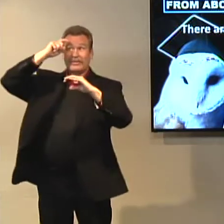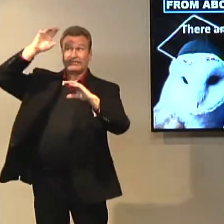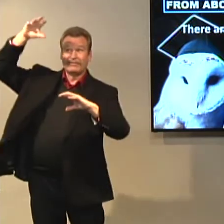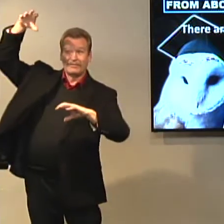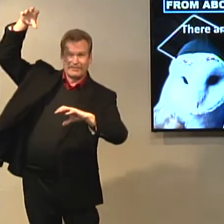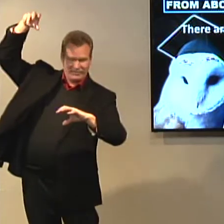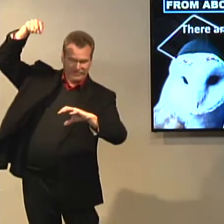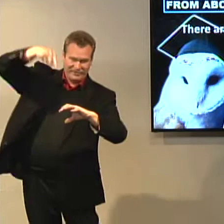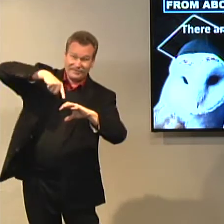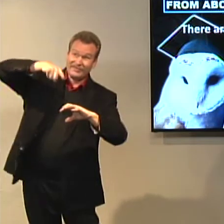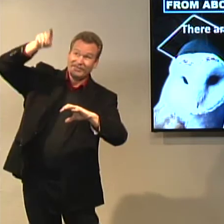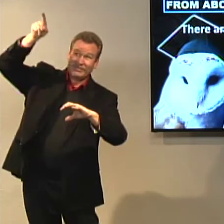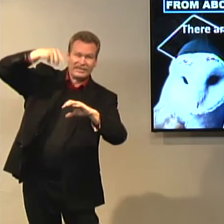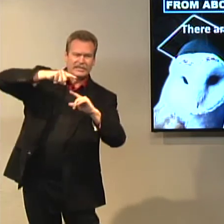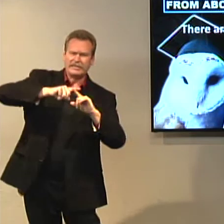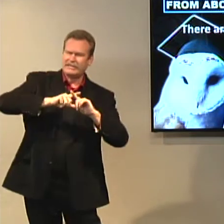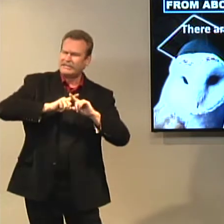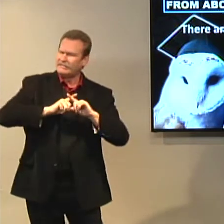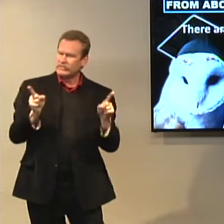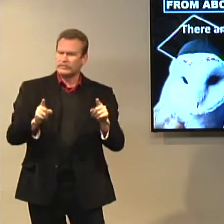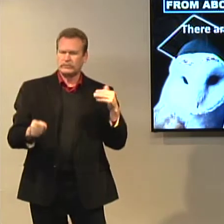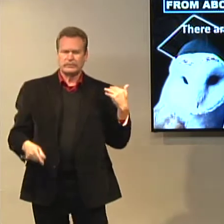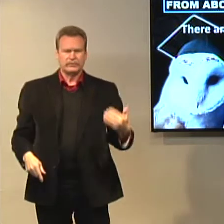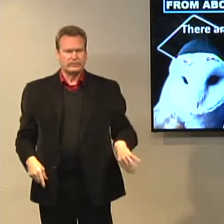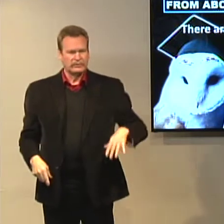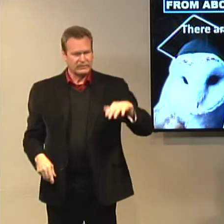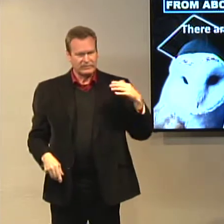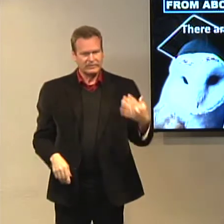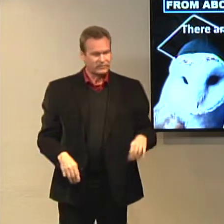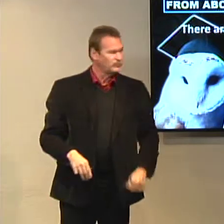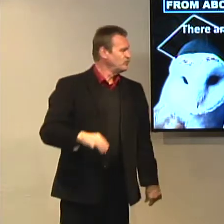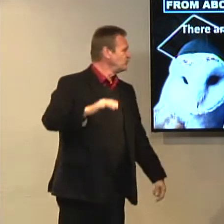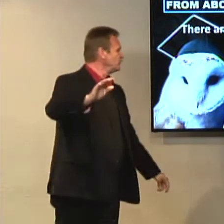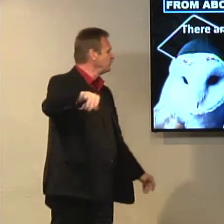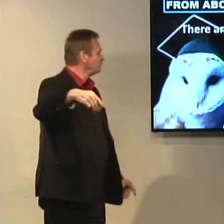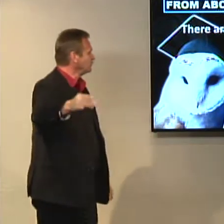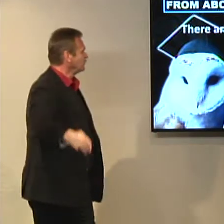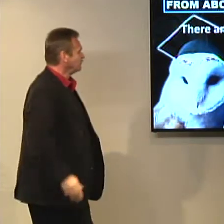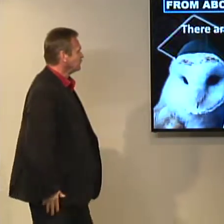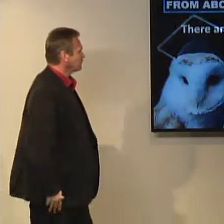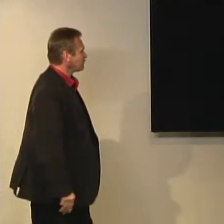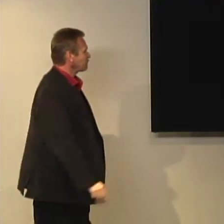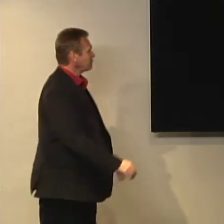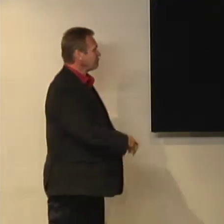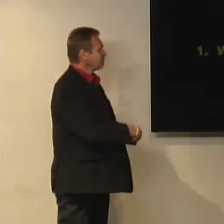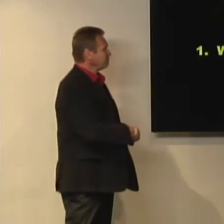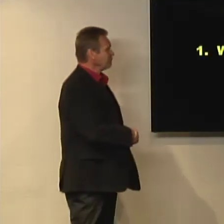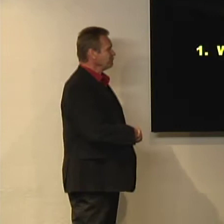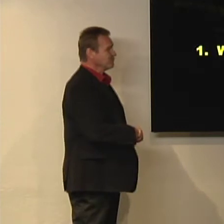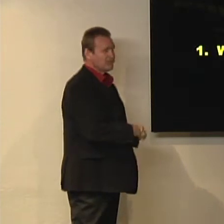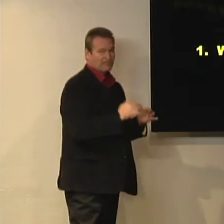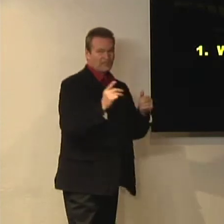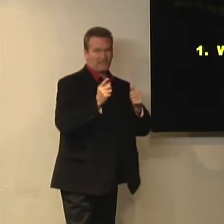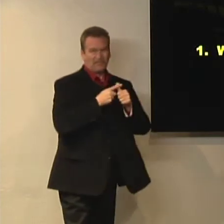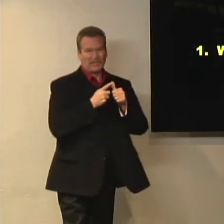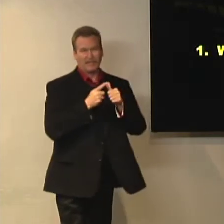Or are you focused on heavenly wisdom? Because these two are very distinct, and we're going to go into that this morning much more in depth.